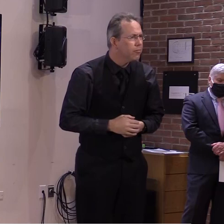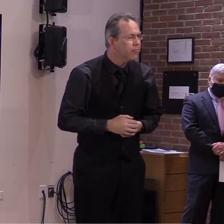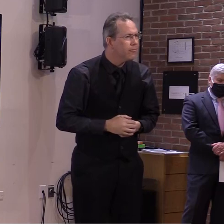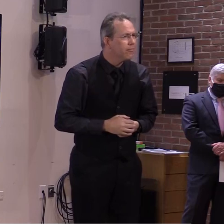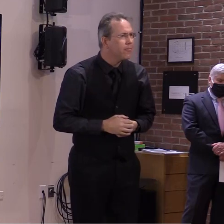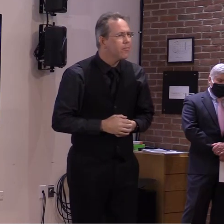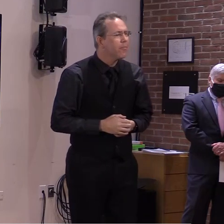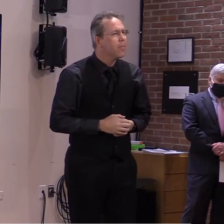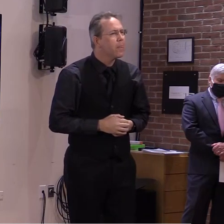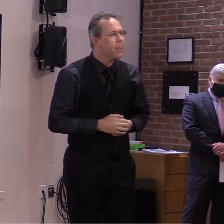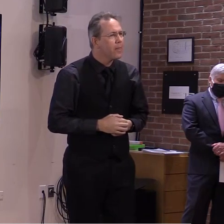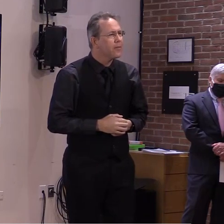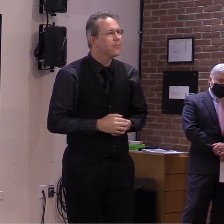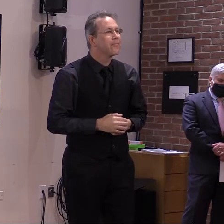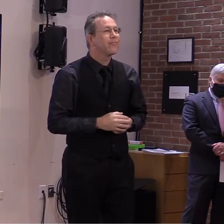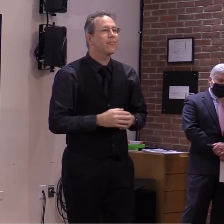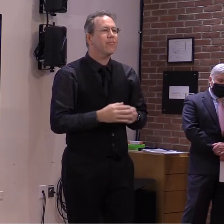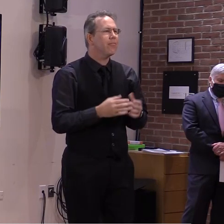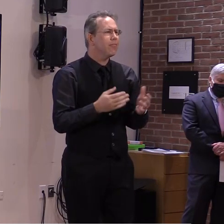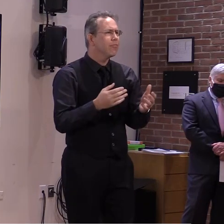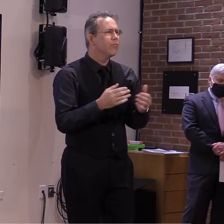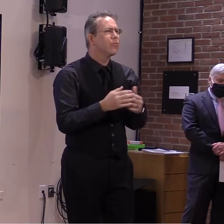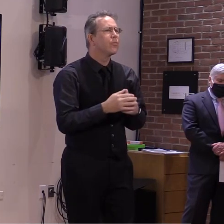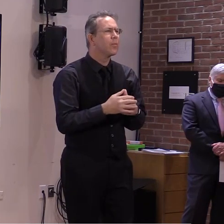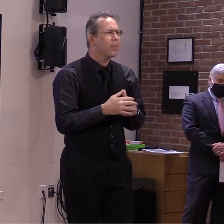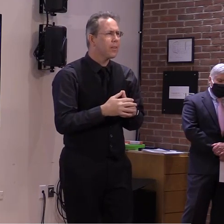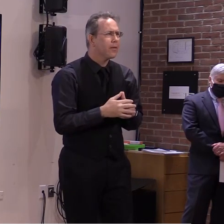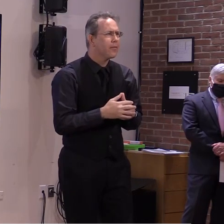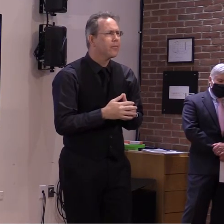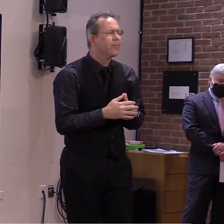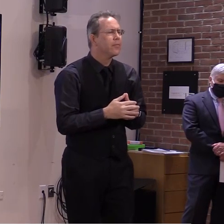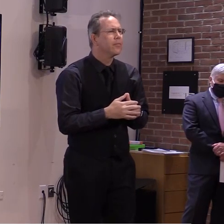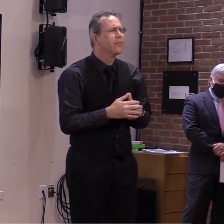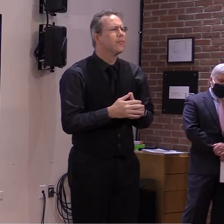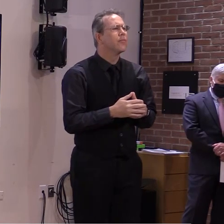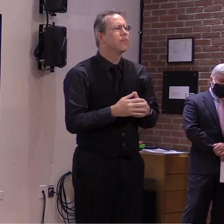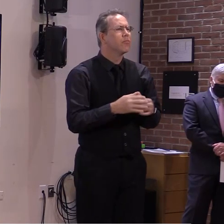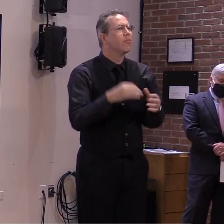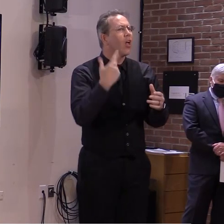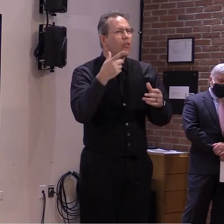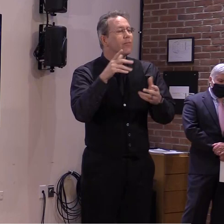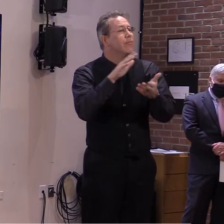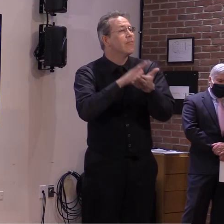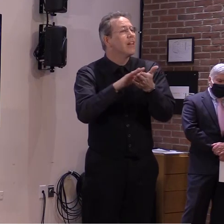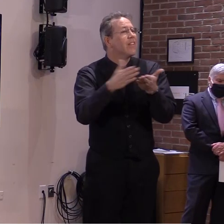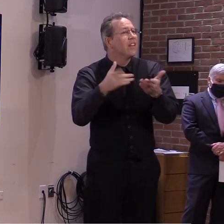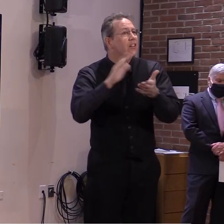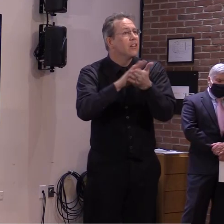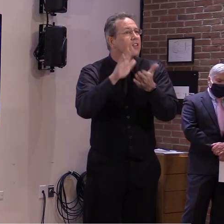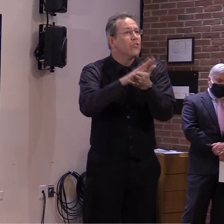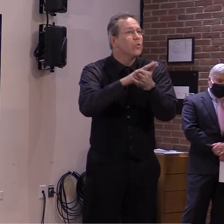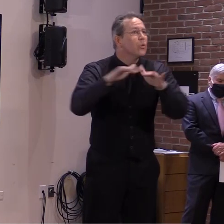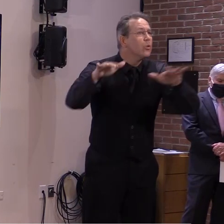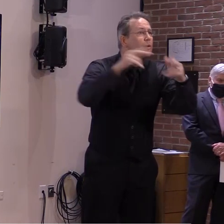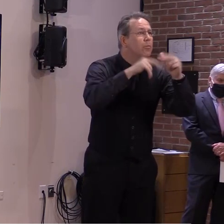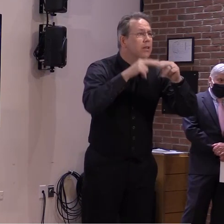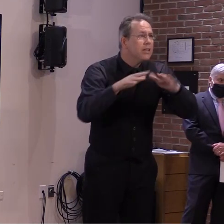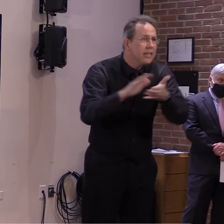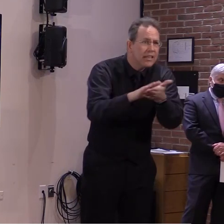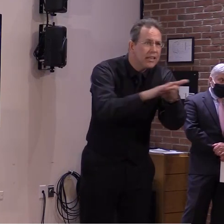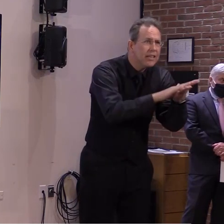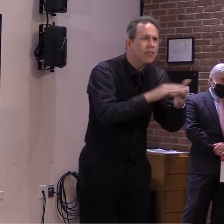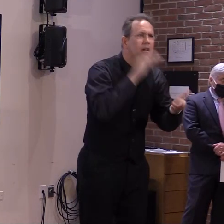a lot of attention was put on articulating detailed disinfection procedures. This section has now been condensed and links out to